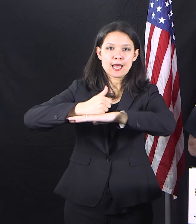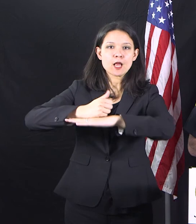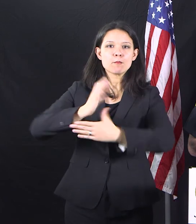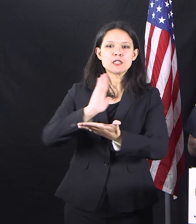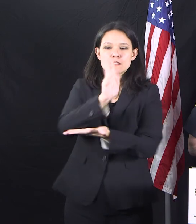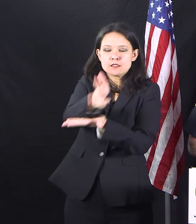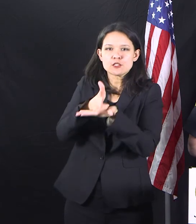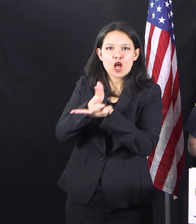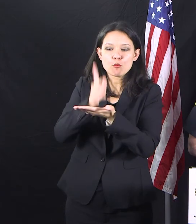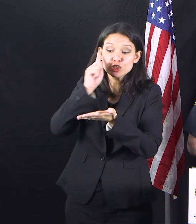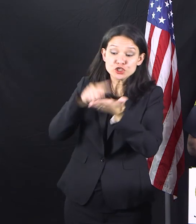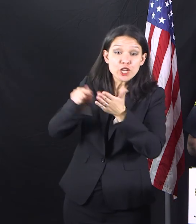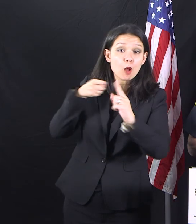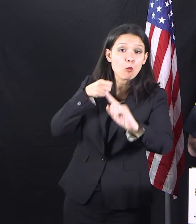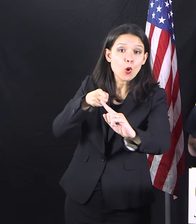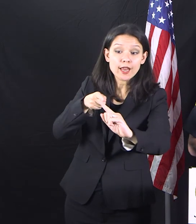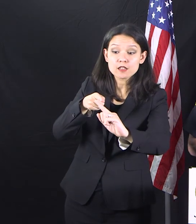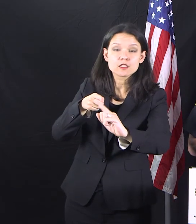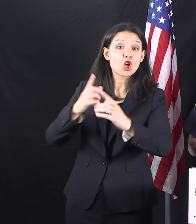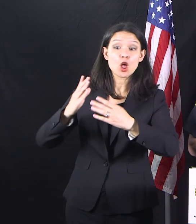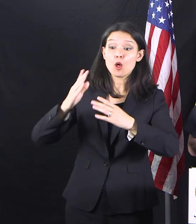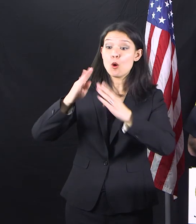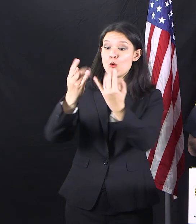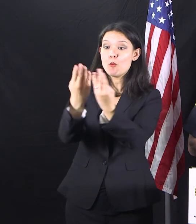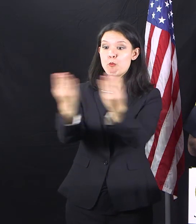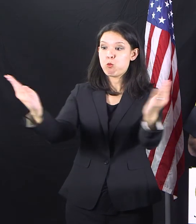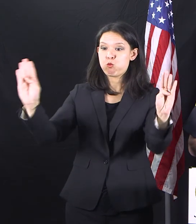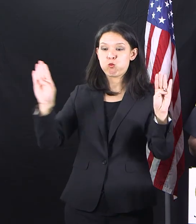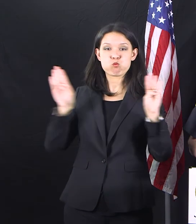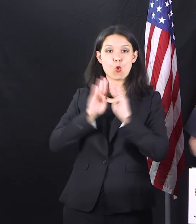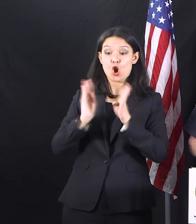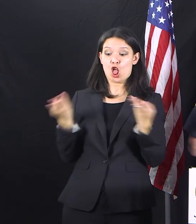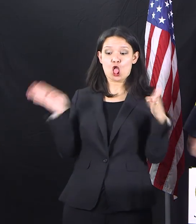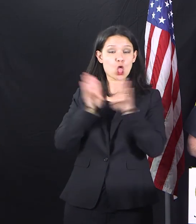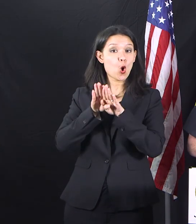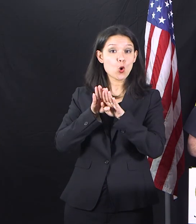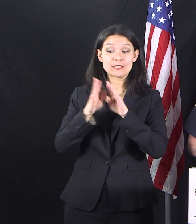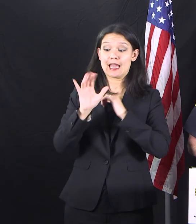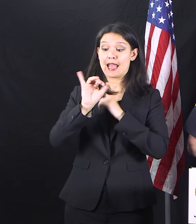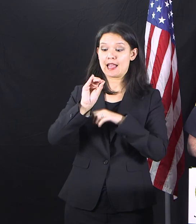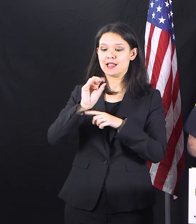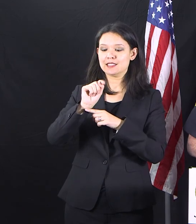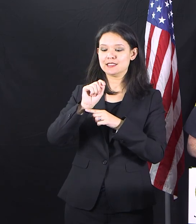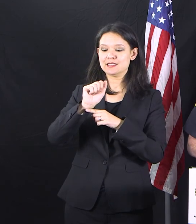to the declaration. We have not closed the borders of the city or the county, and we